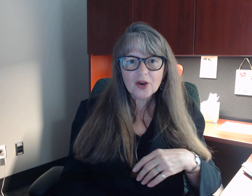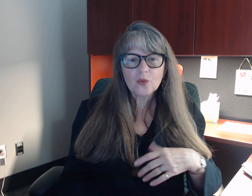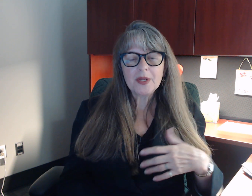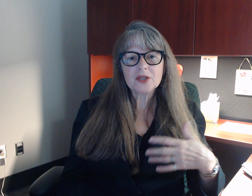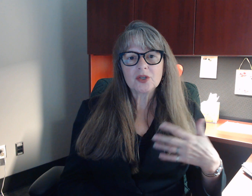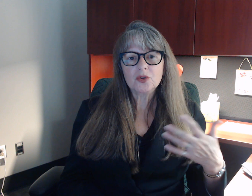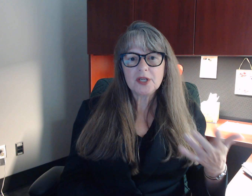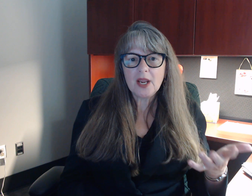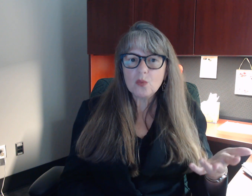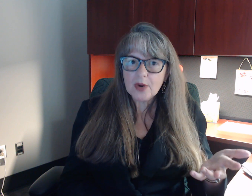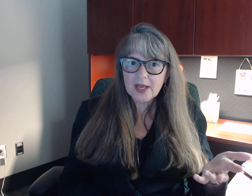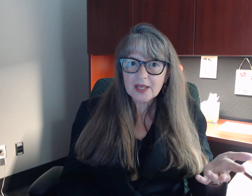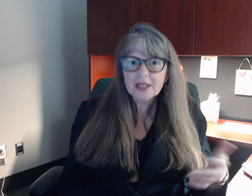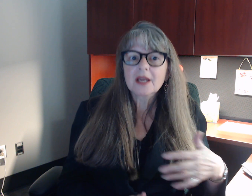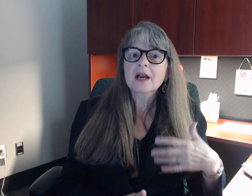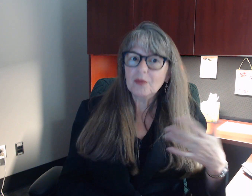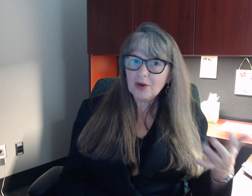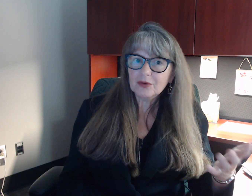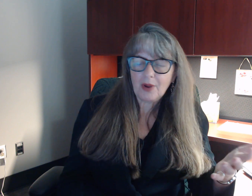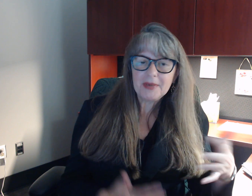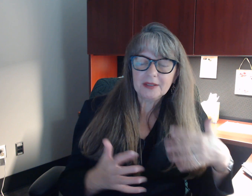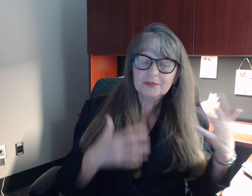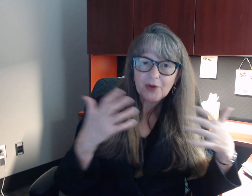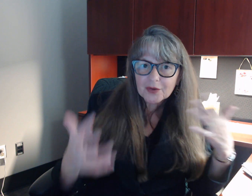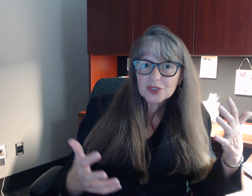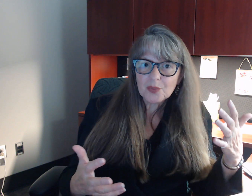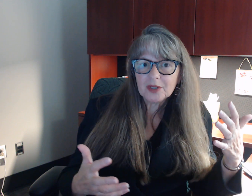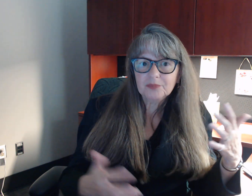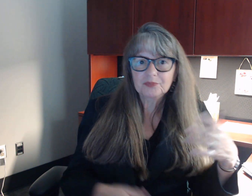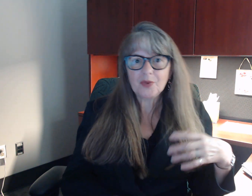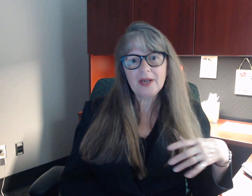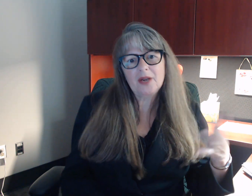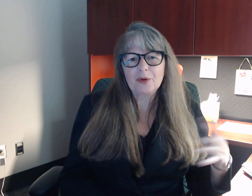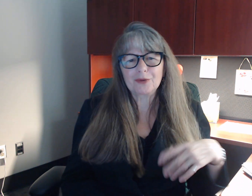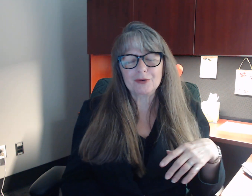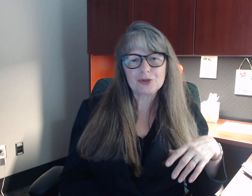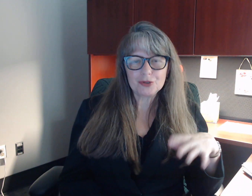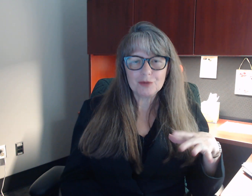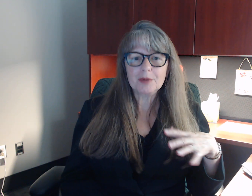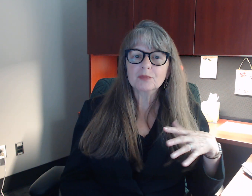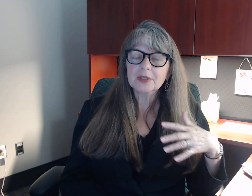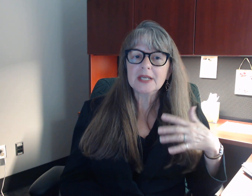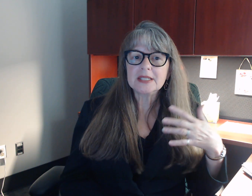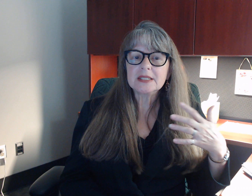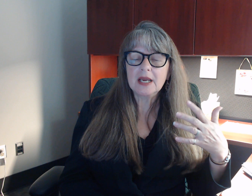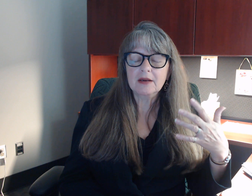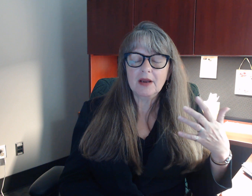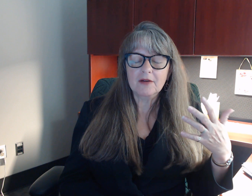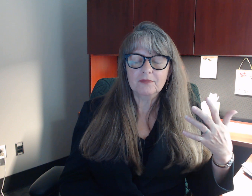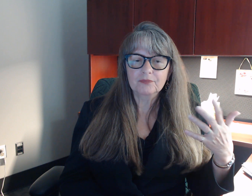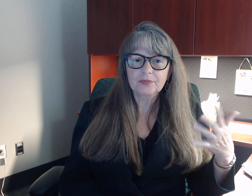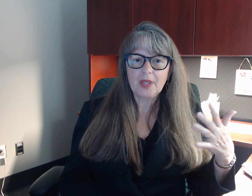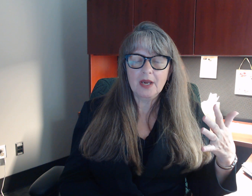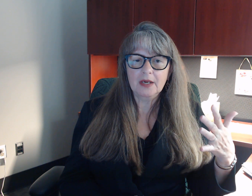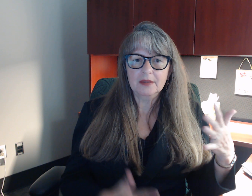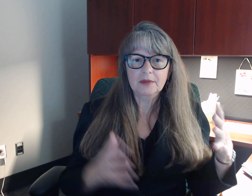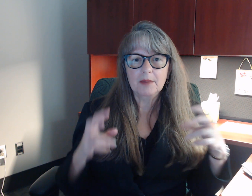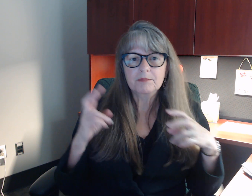we associate with a Ferris wheel, right, and a roller coaster too, but really a